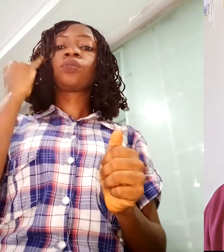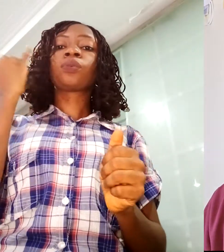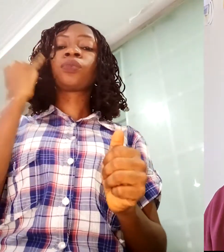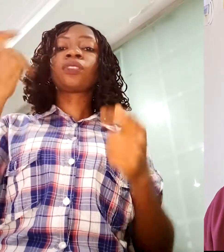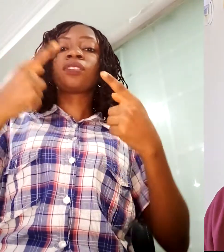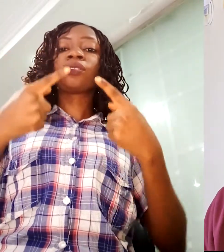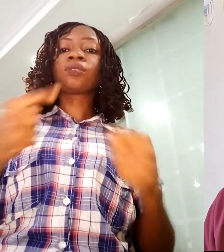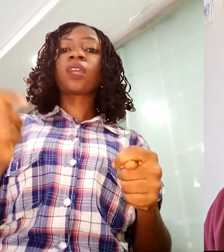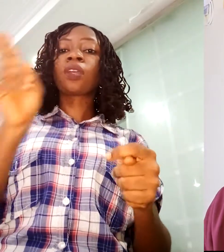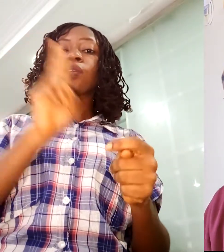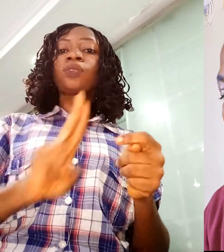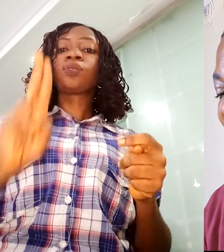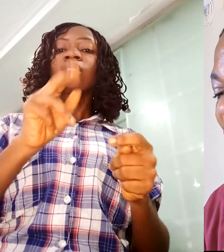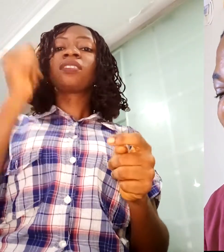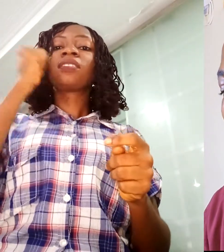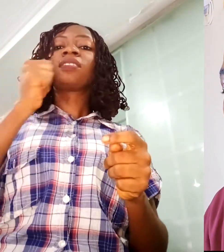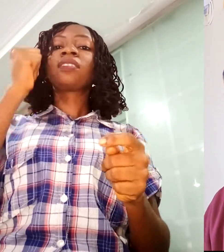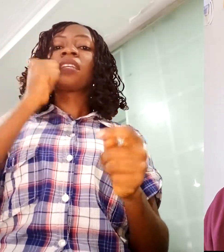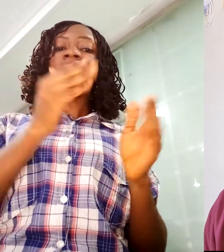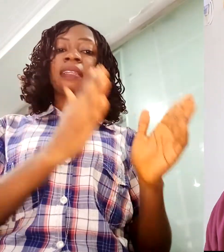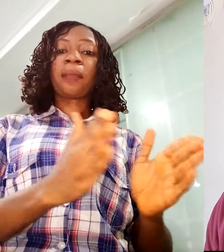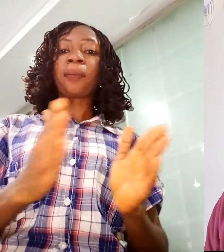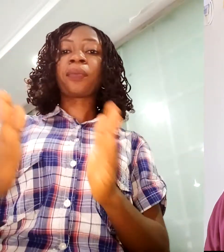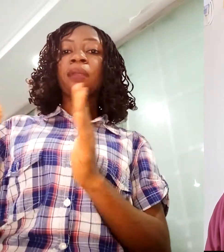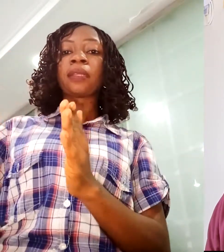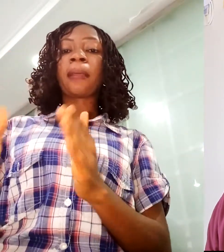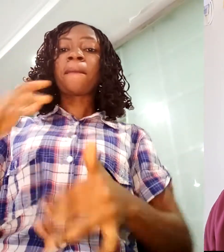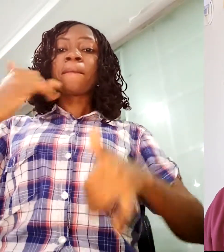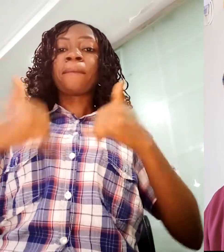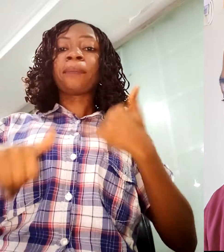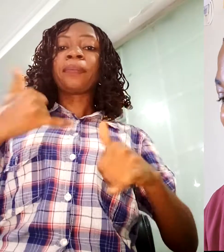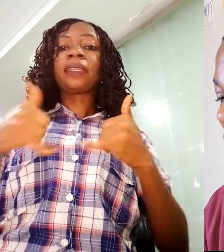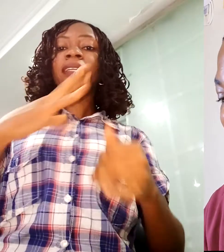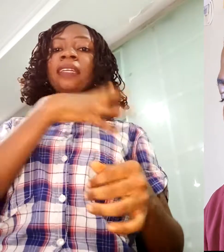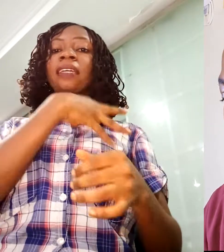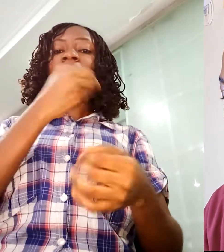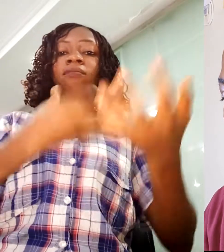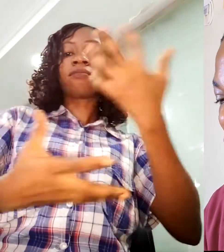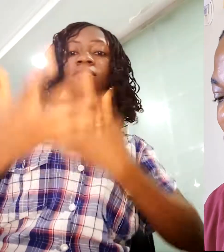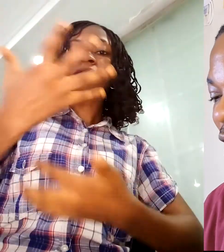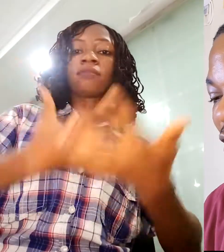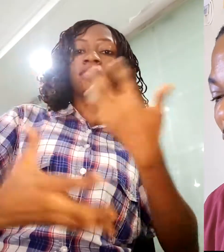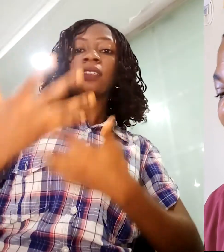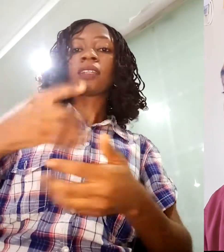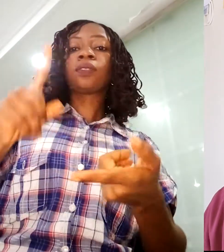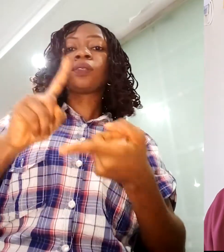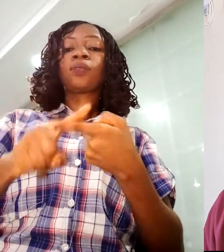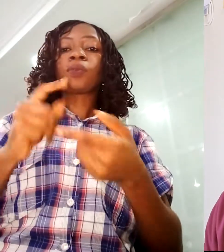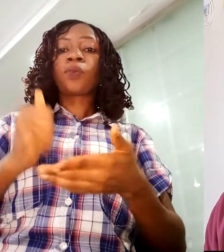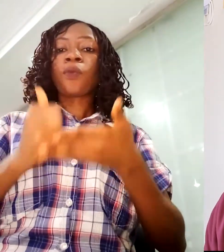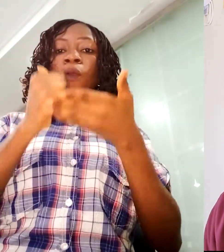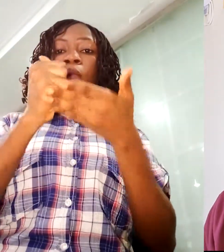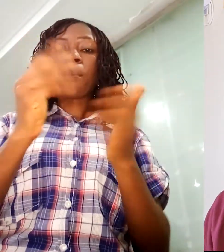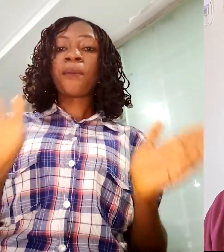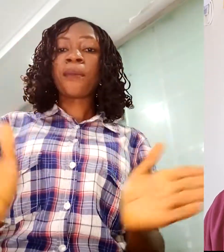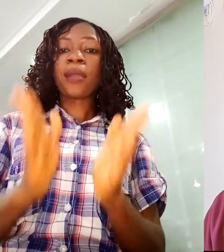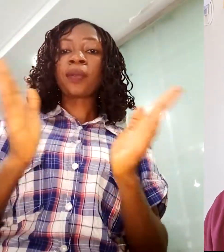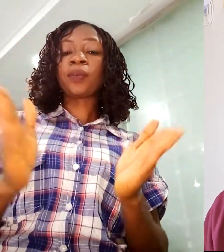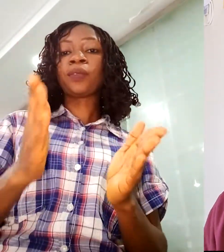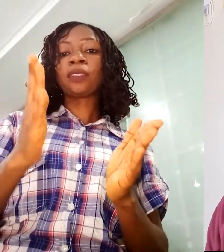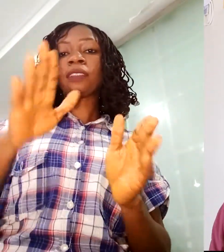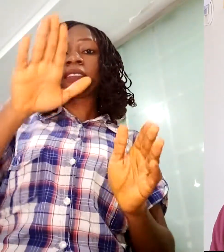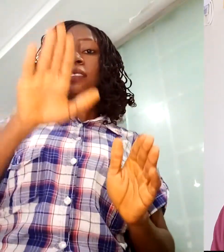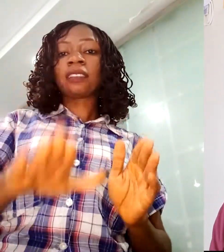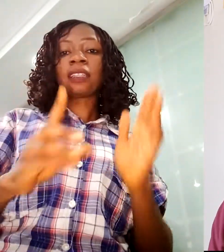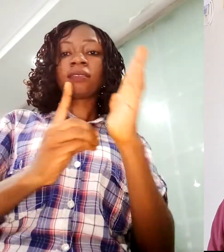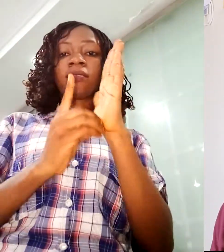you should try and use everyday routine, play, and typical interaction to promote the child's